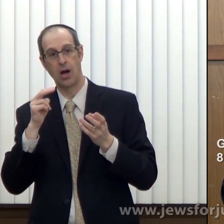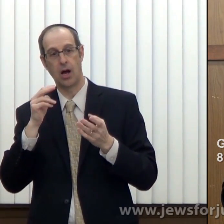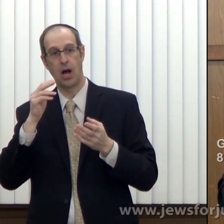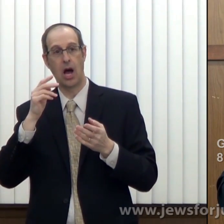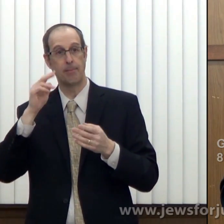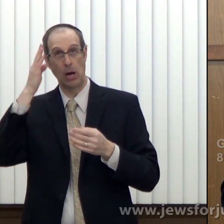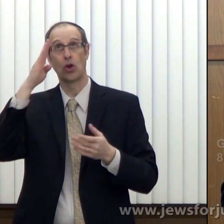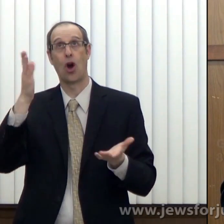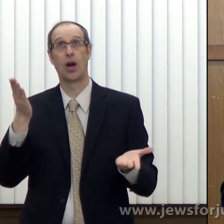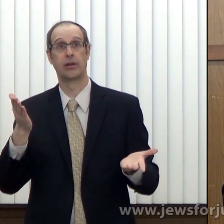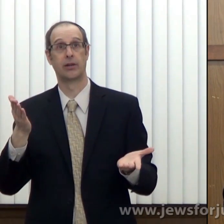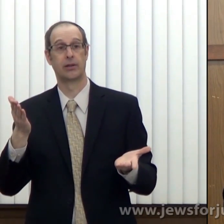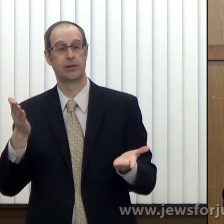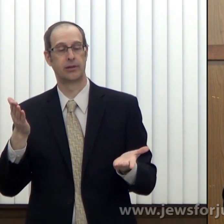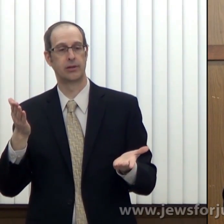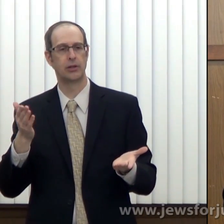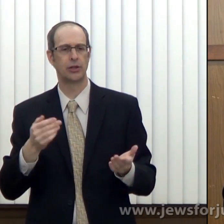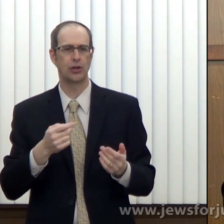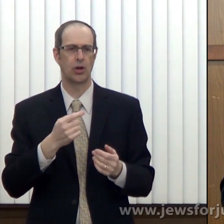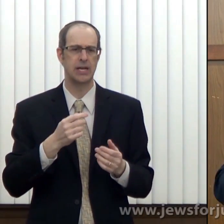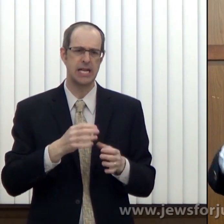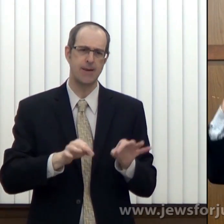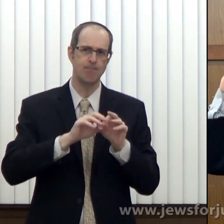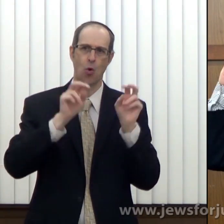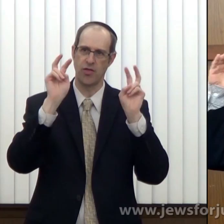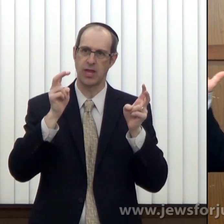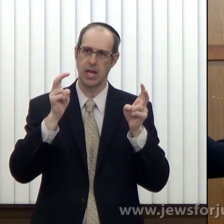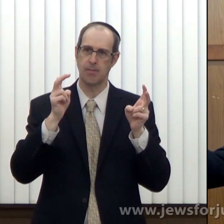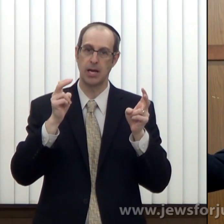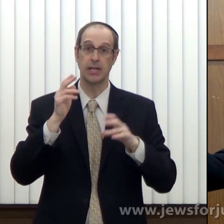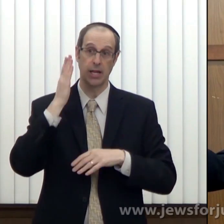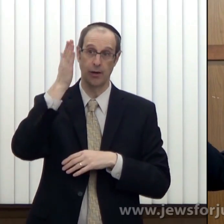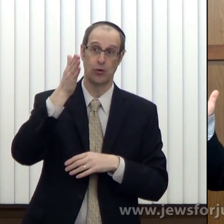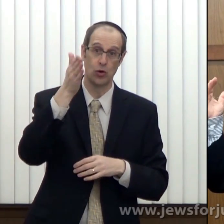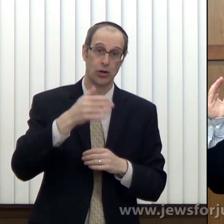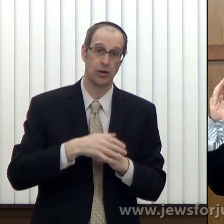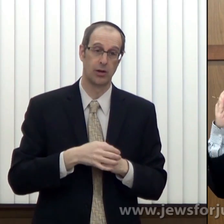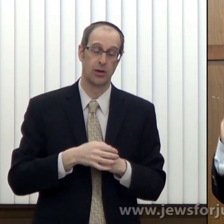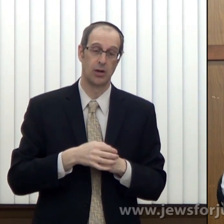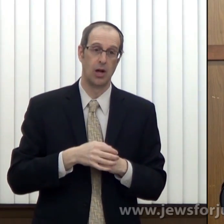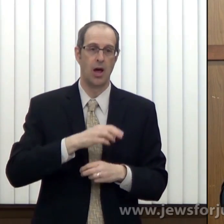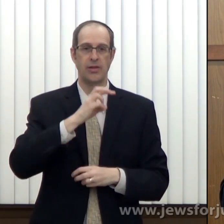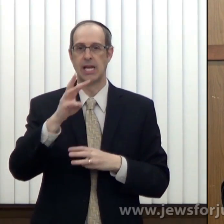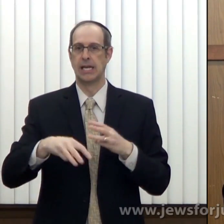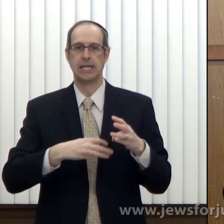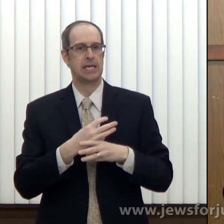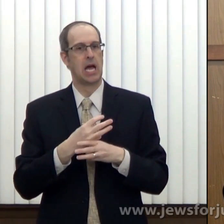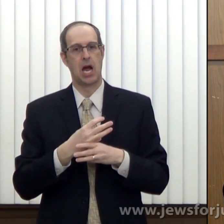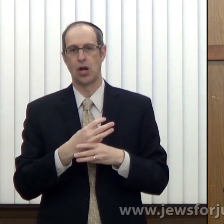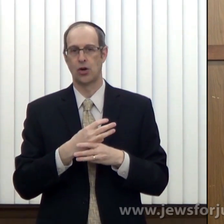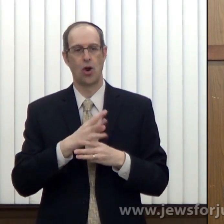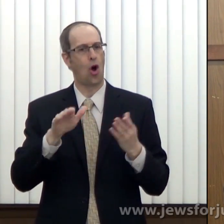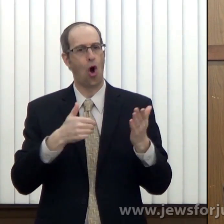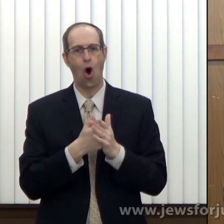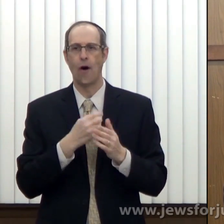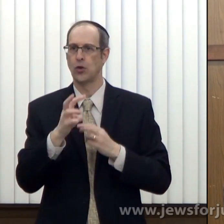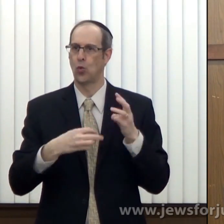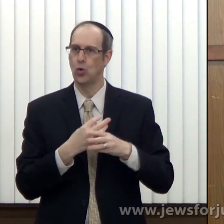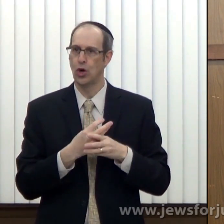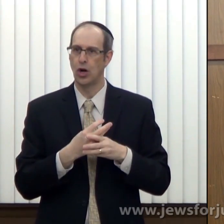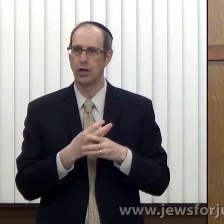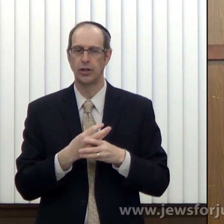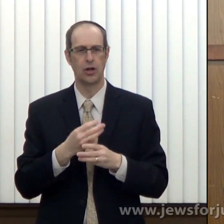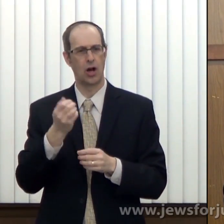the major themes in the Bible is that in the future, the entire world, every